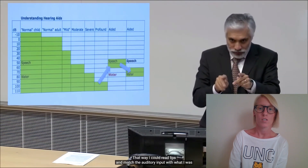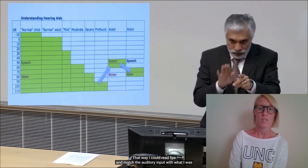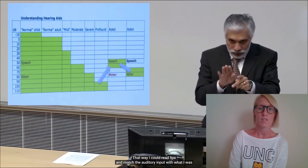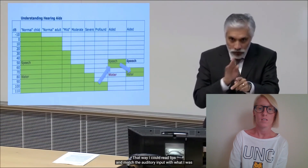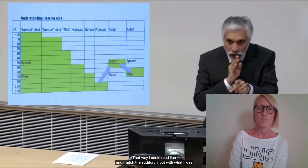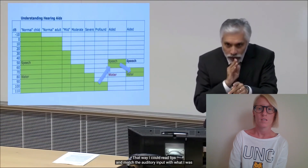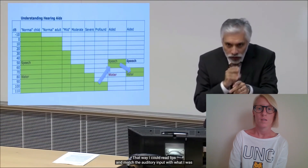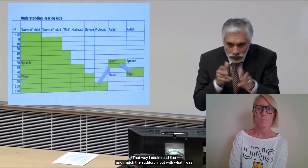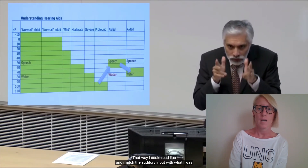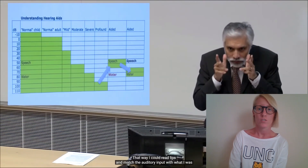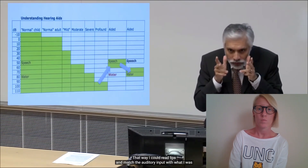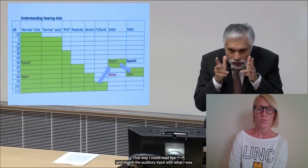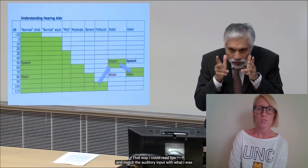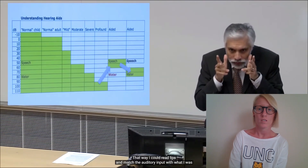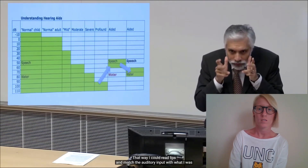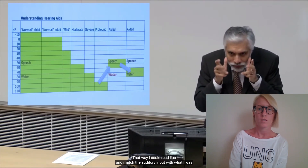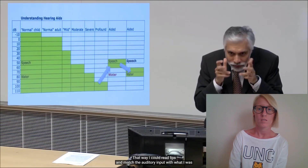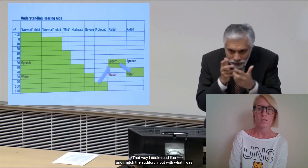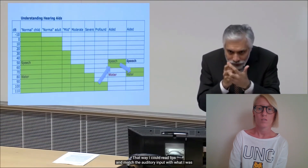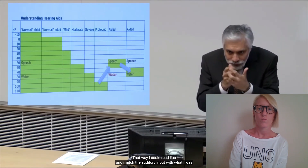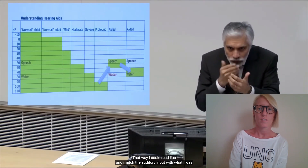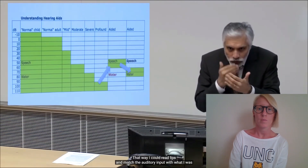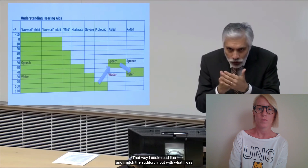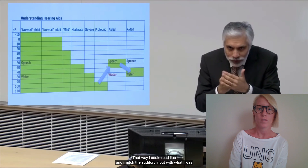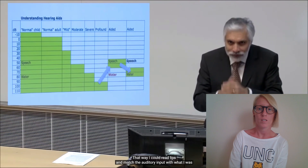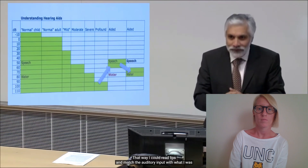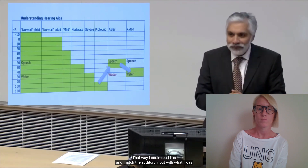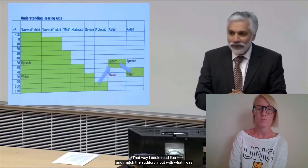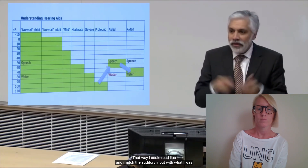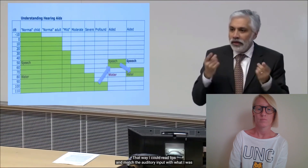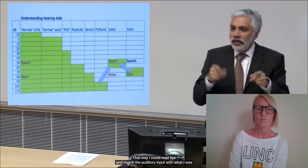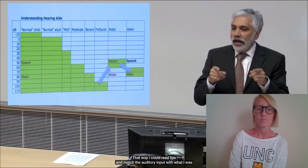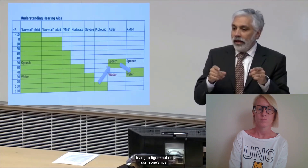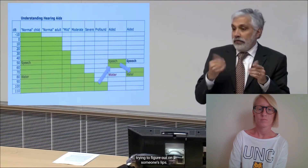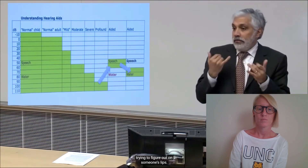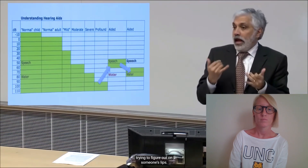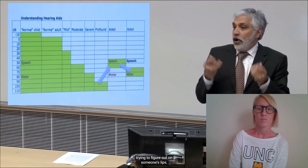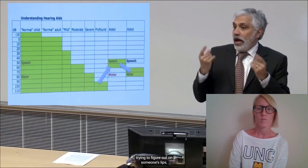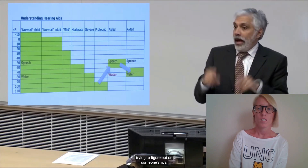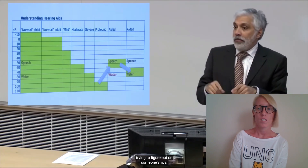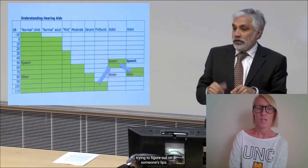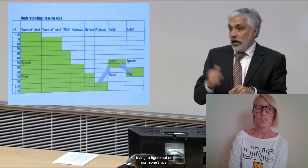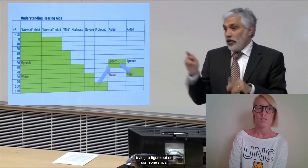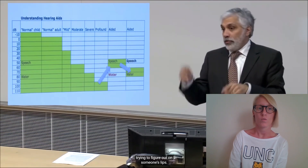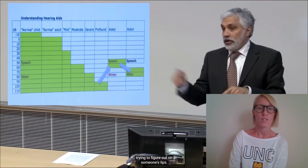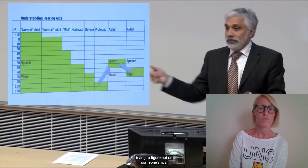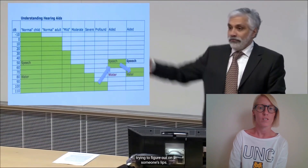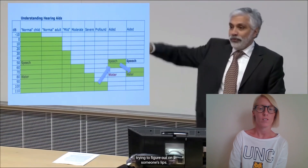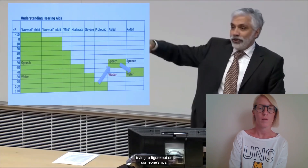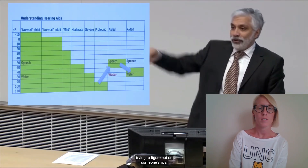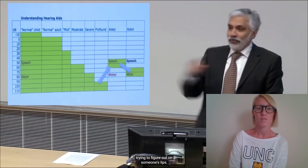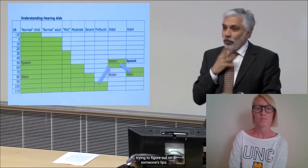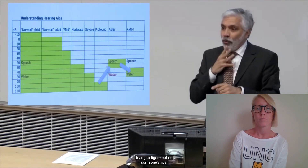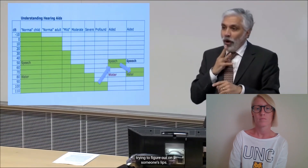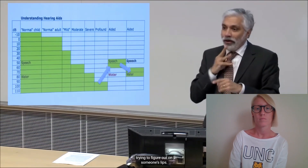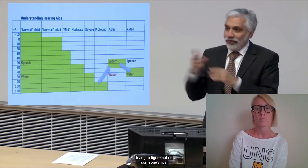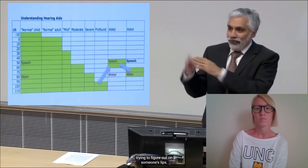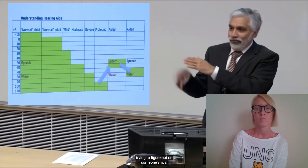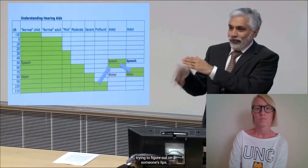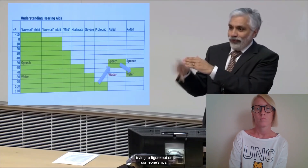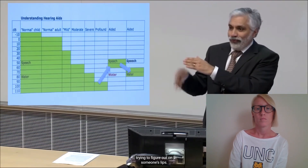could read lips and match the auditory input with what I was trying to figure out on someone's lips.